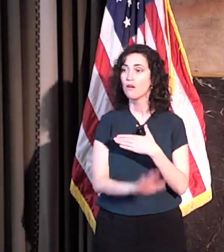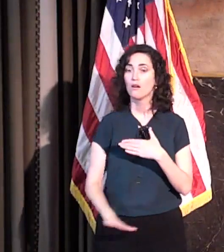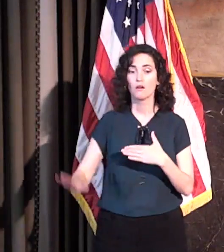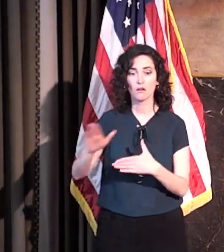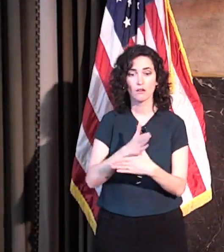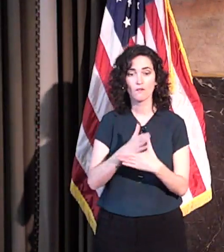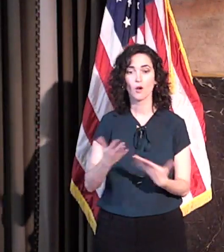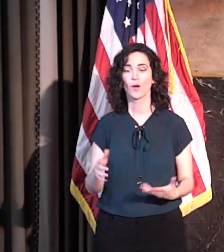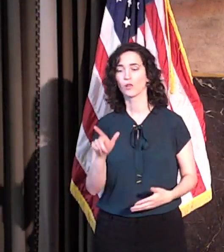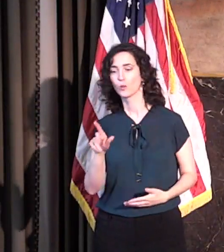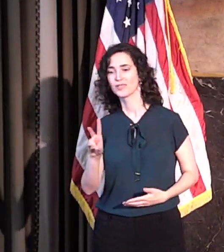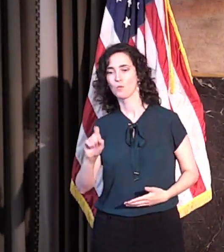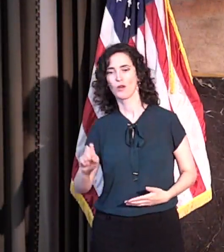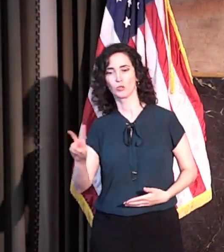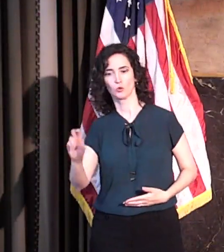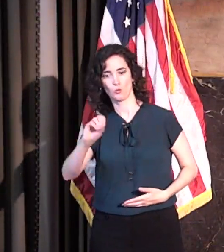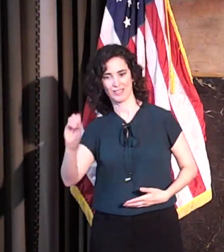27.2%.